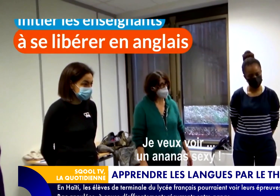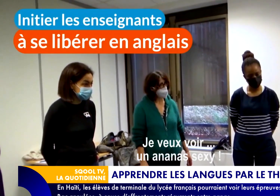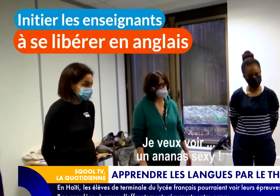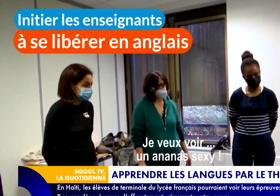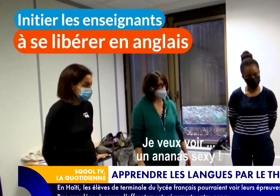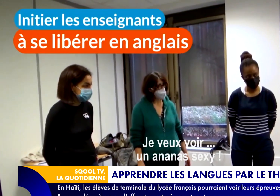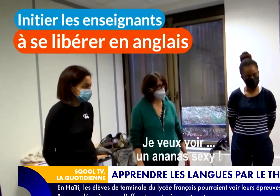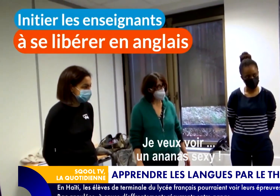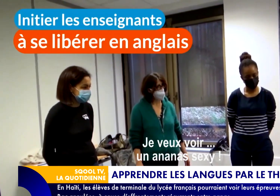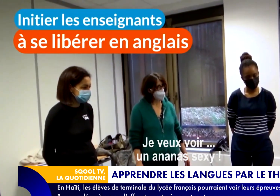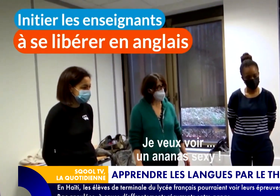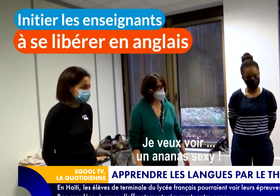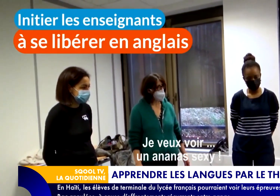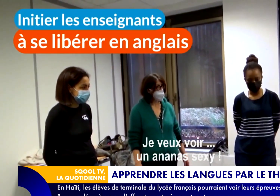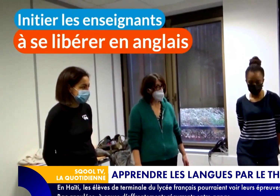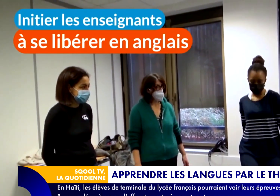sexy pineapple.